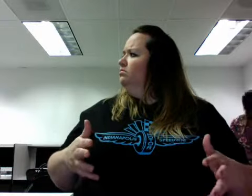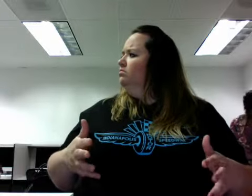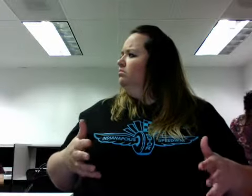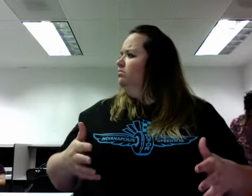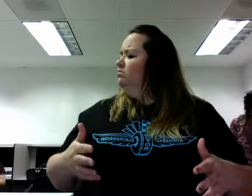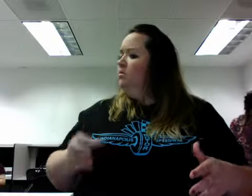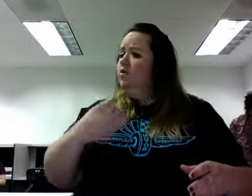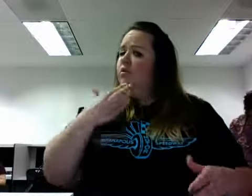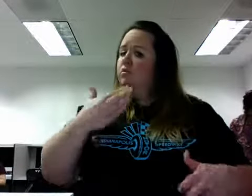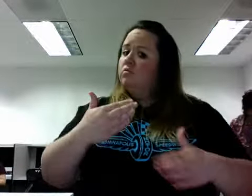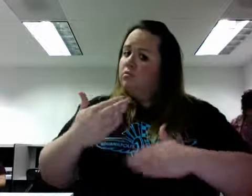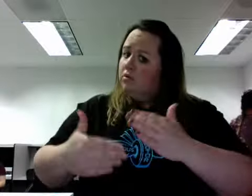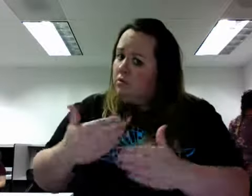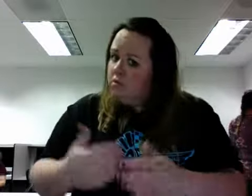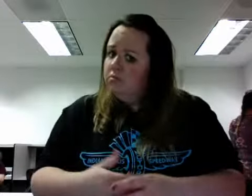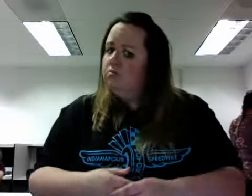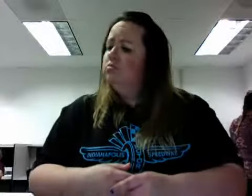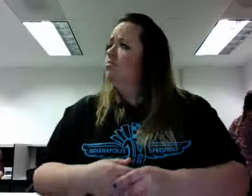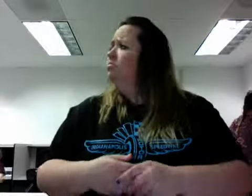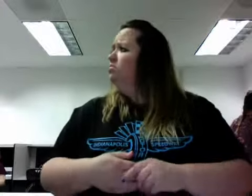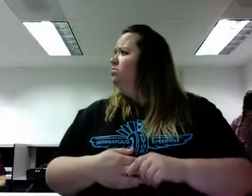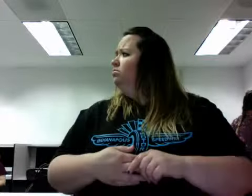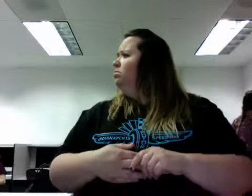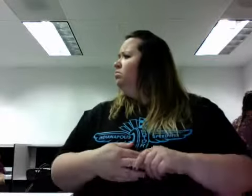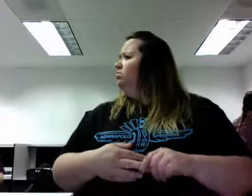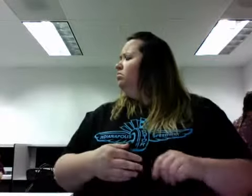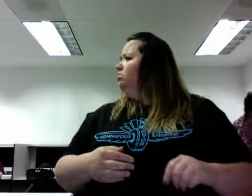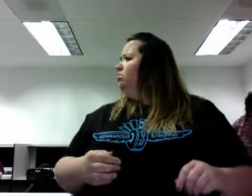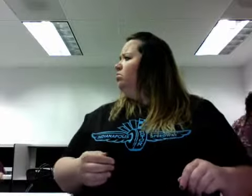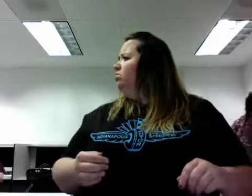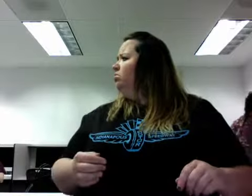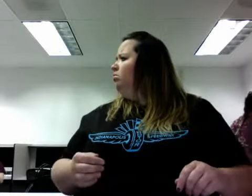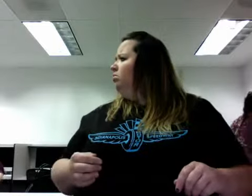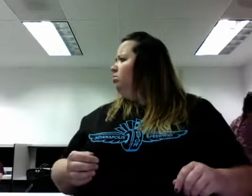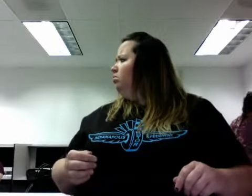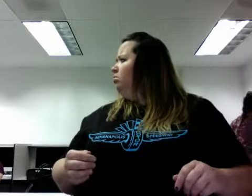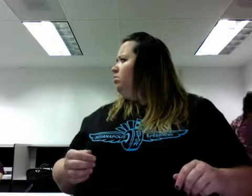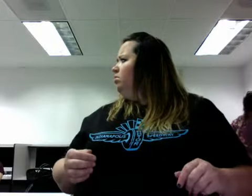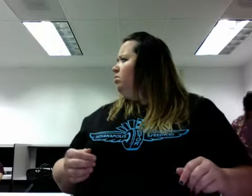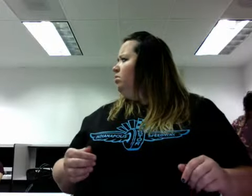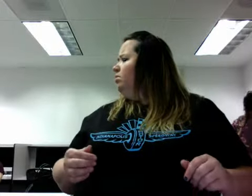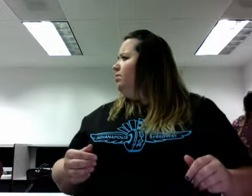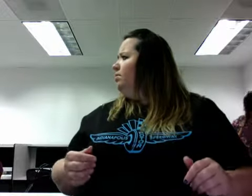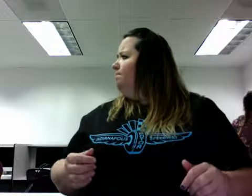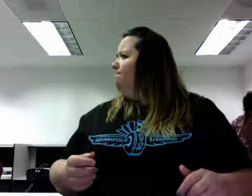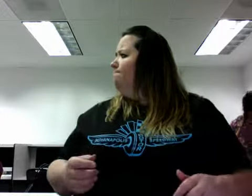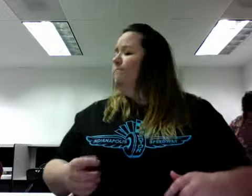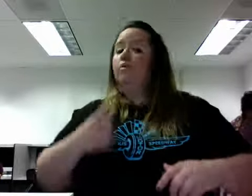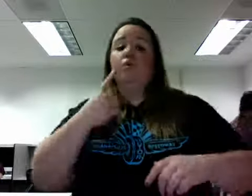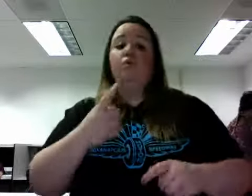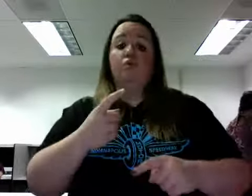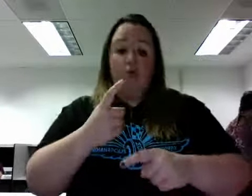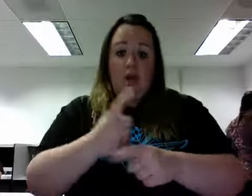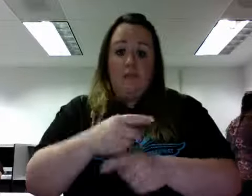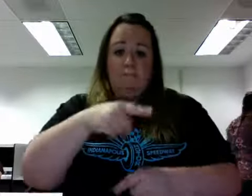like things to hold up the spider remains to hold it up. Pillars and things like that. Keep going.